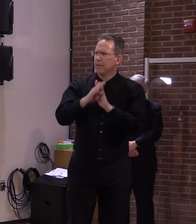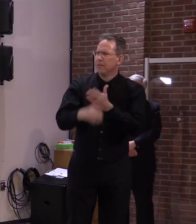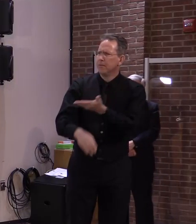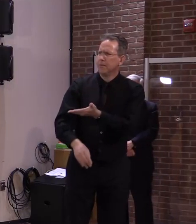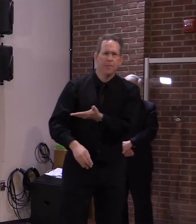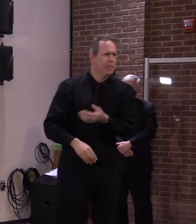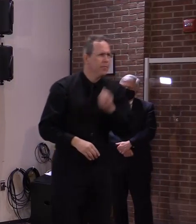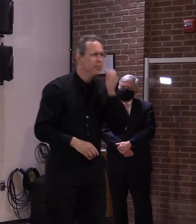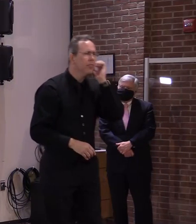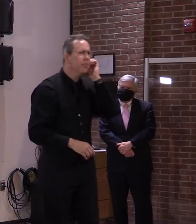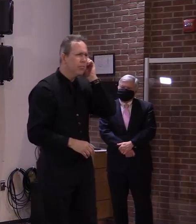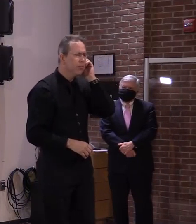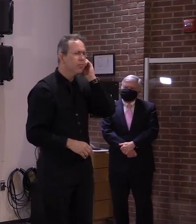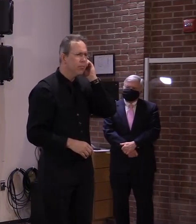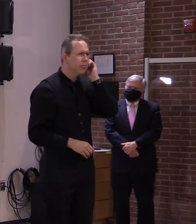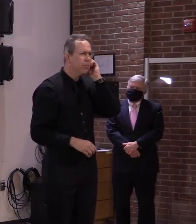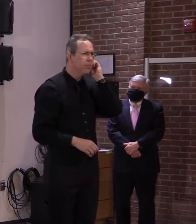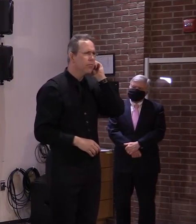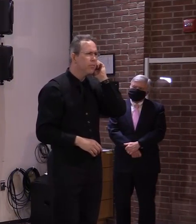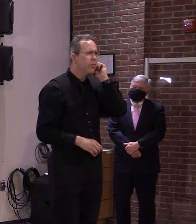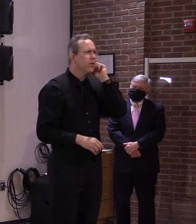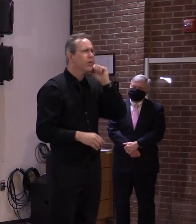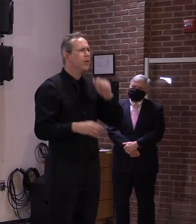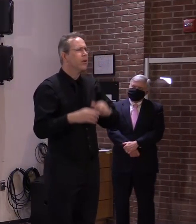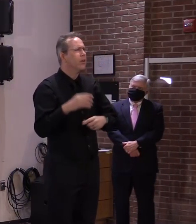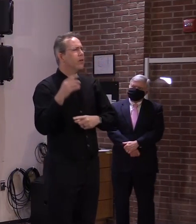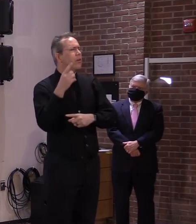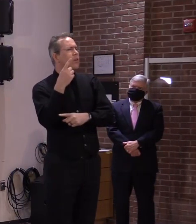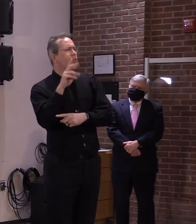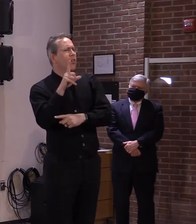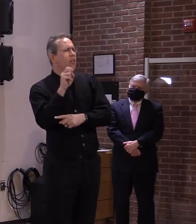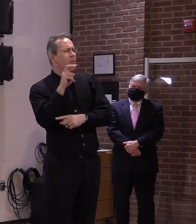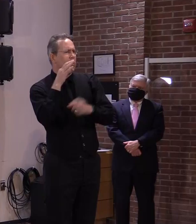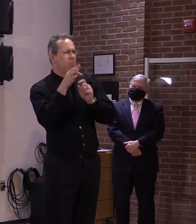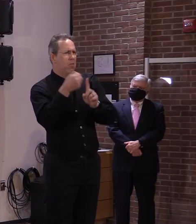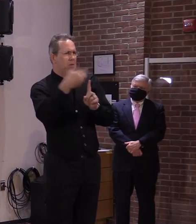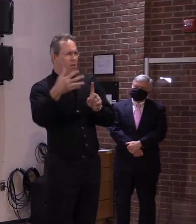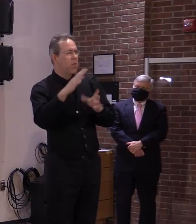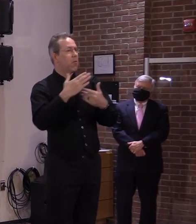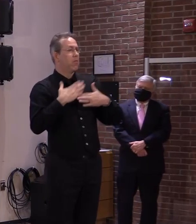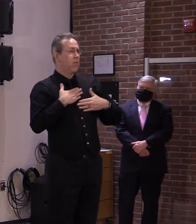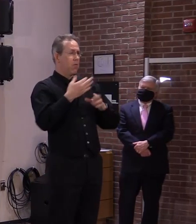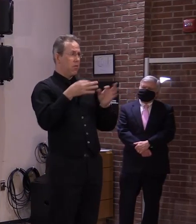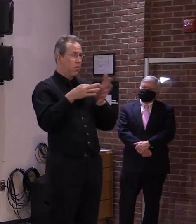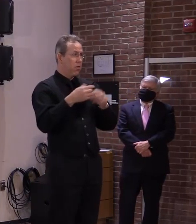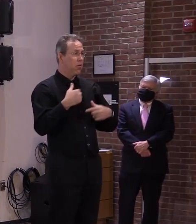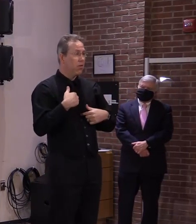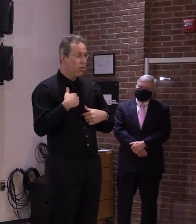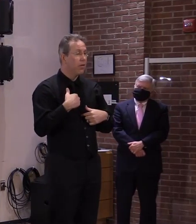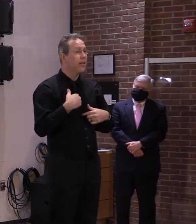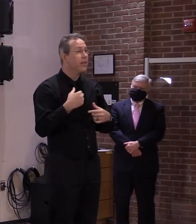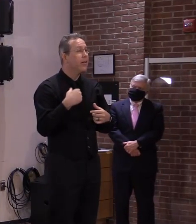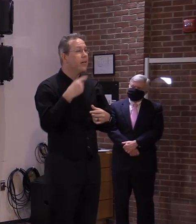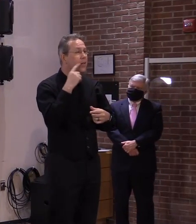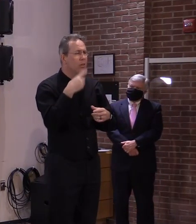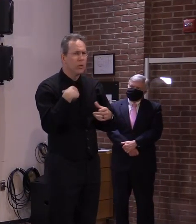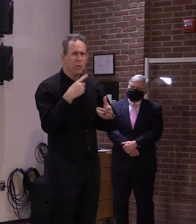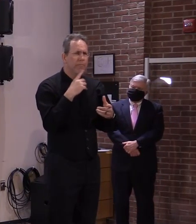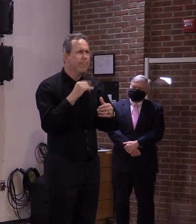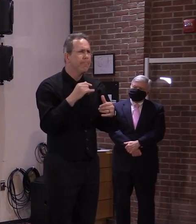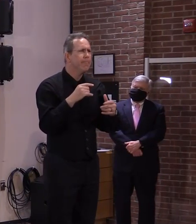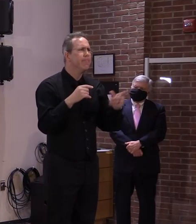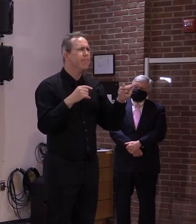of the CDC, talked about her concern about the uptake of cases across the country, 13% increase this week.